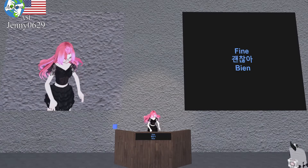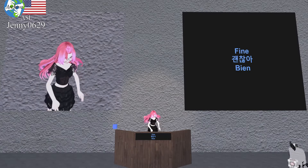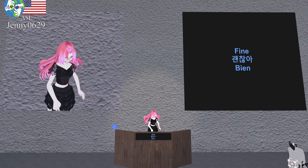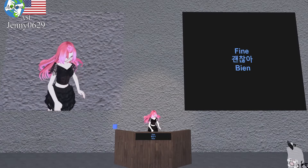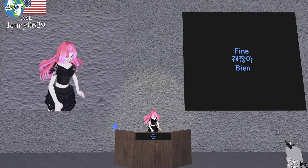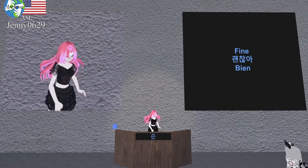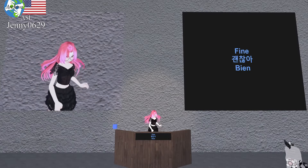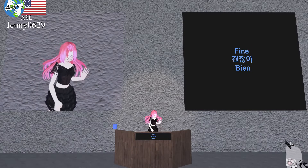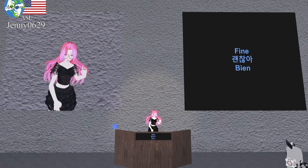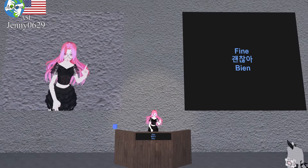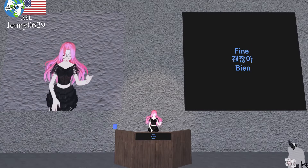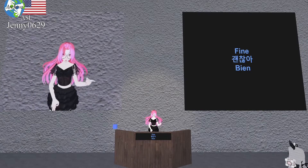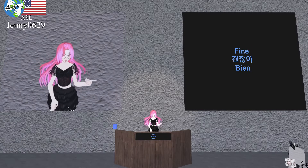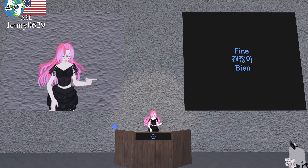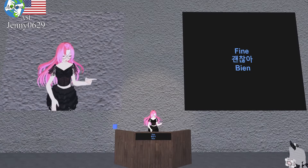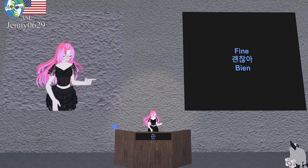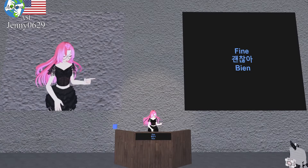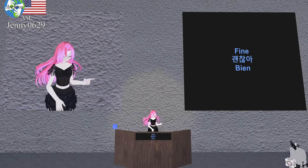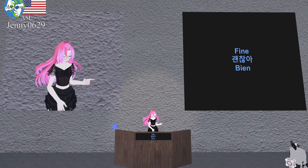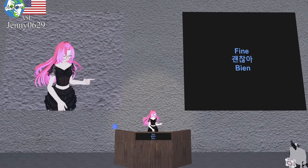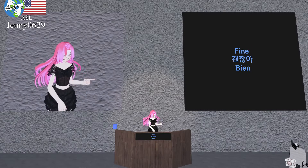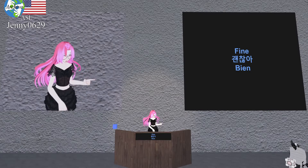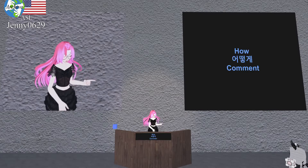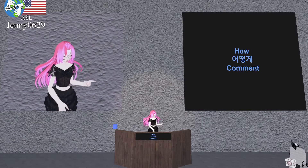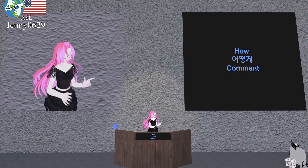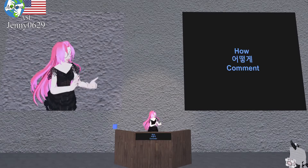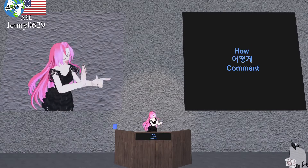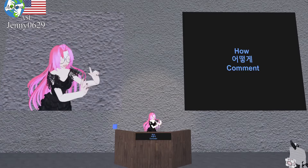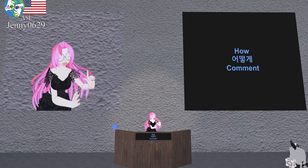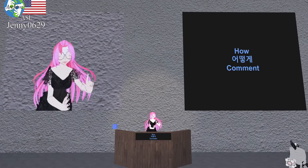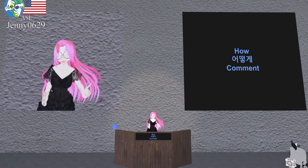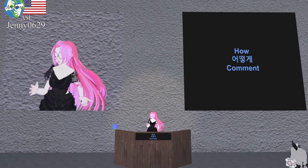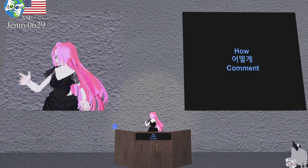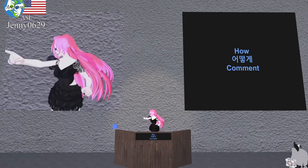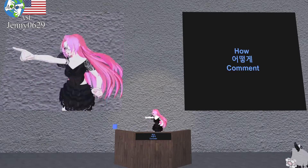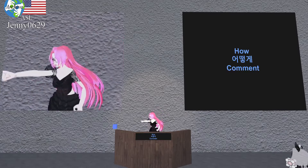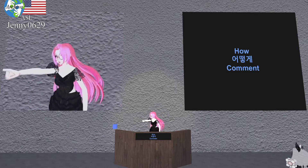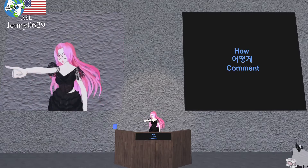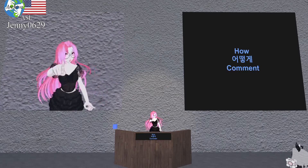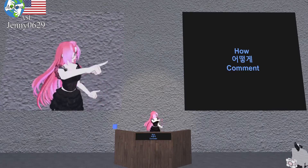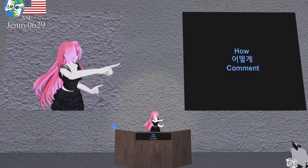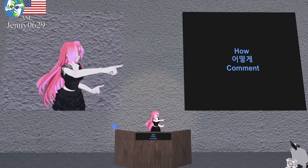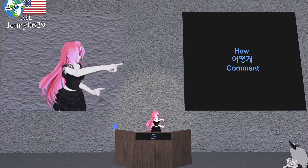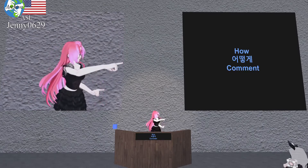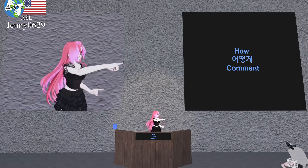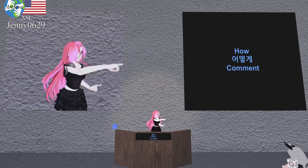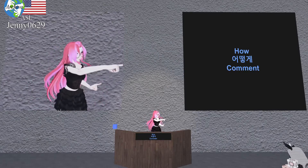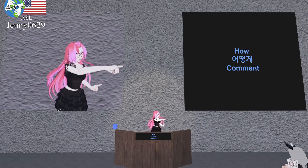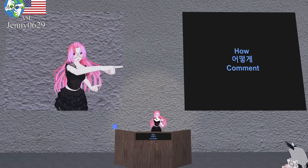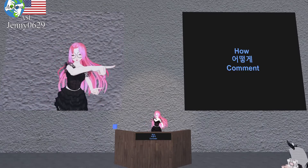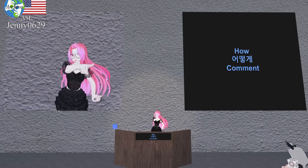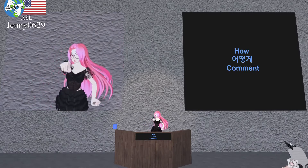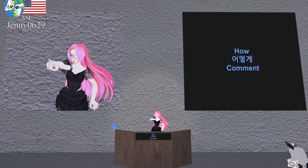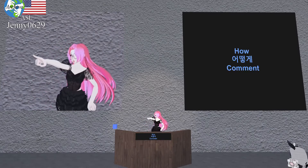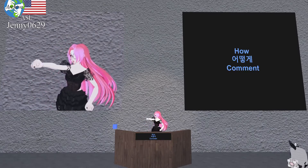Excuse me. Okay, so let's finish up those question words. Pop quiz. How do you say how? You gotta show me how to do